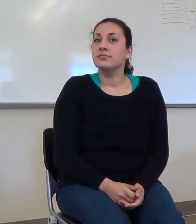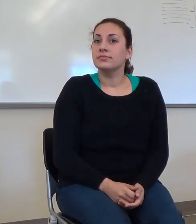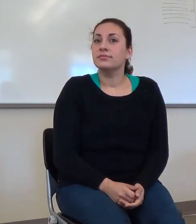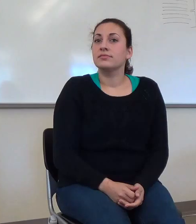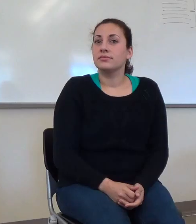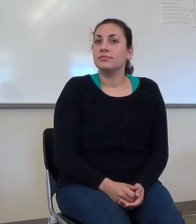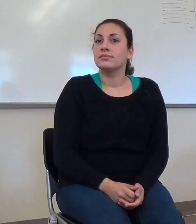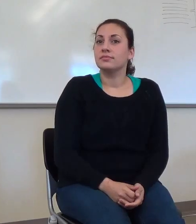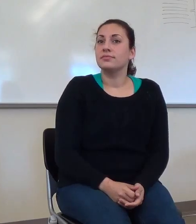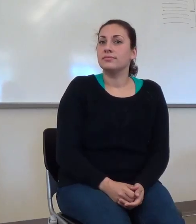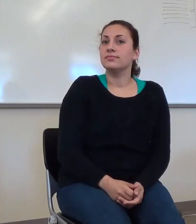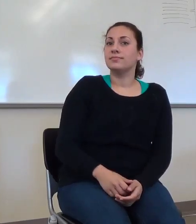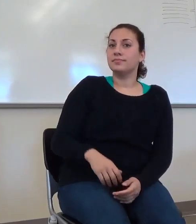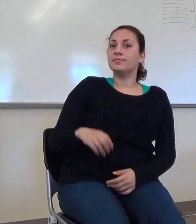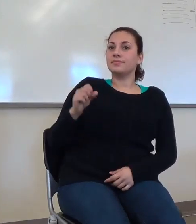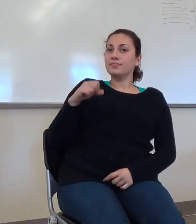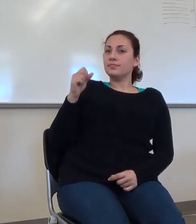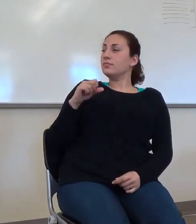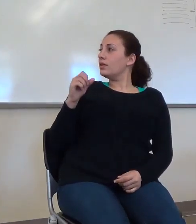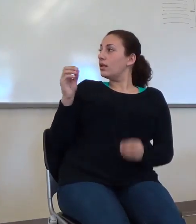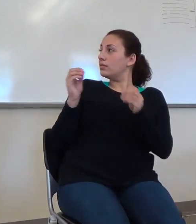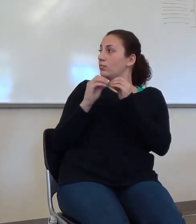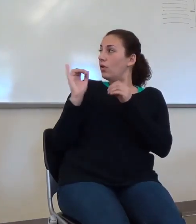So this is more of its purpose.